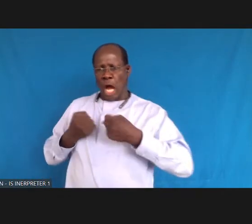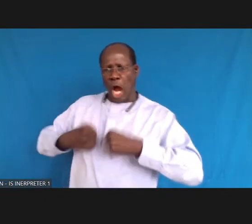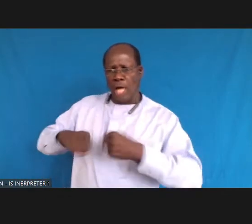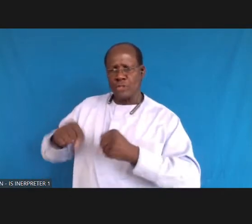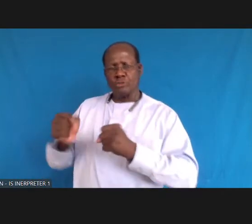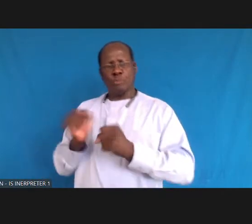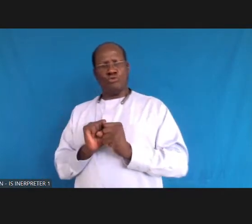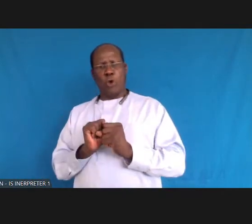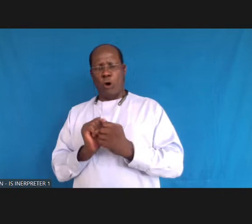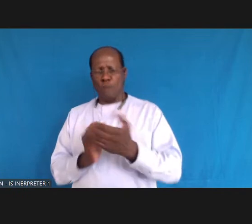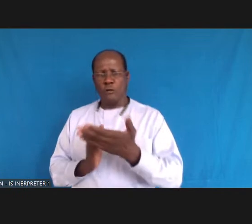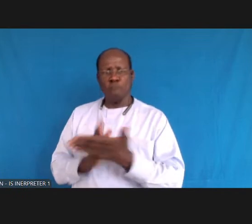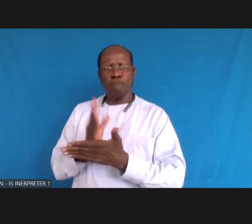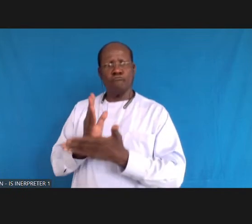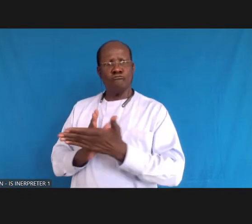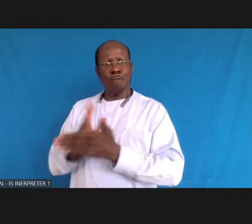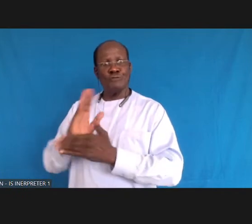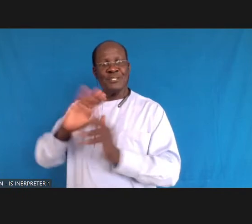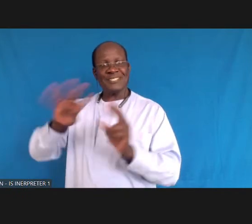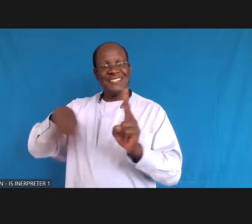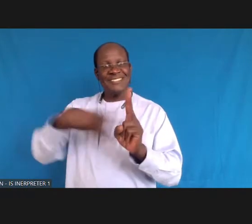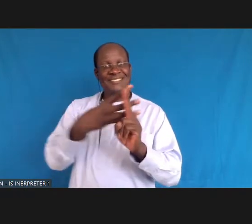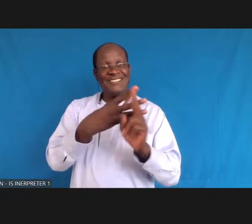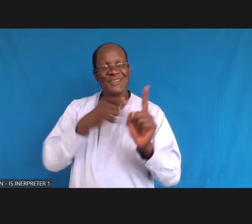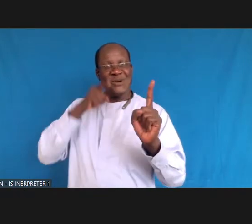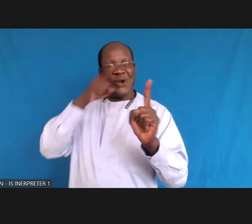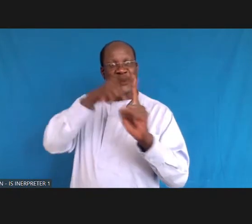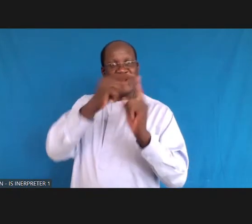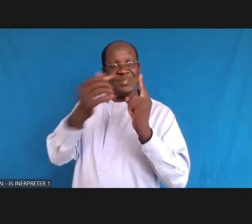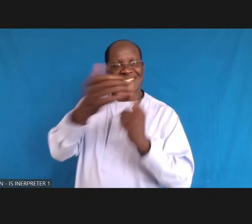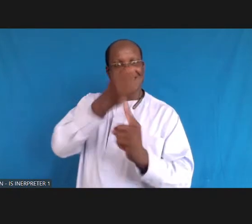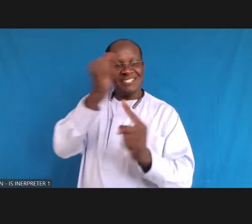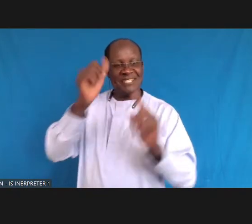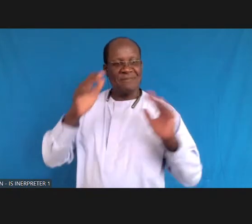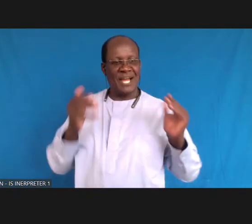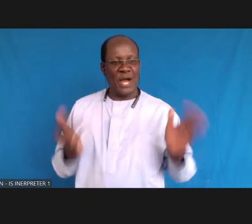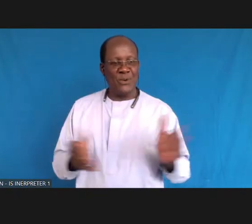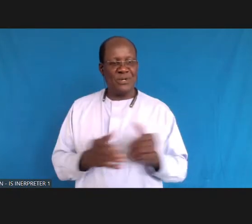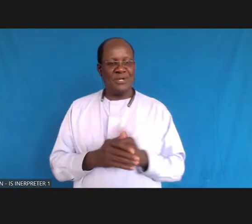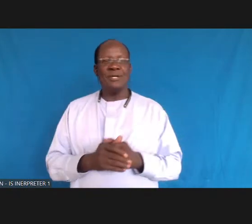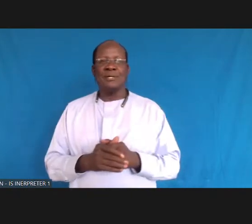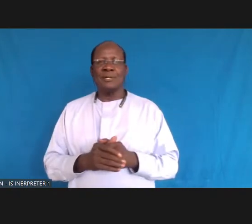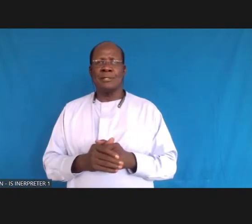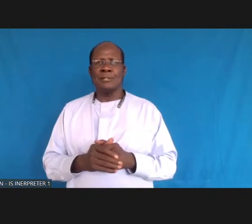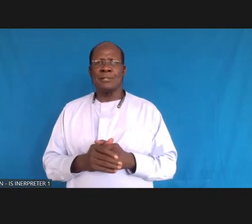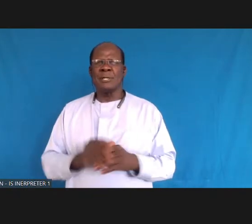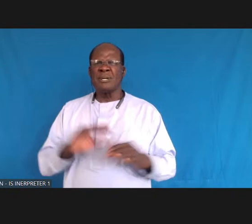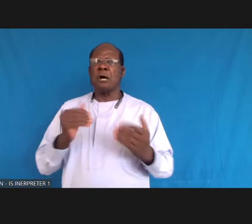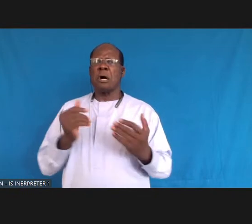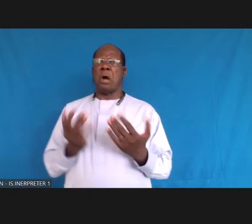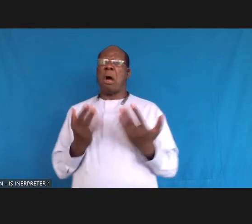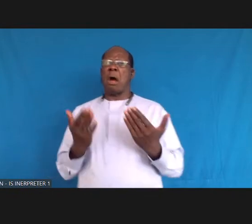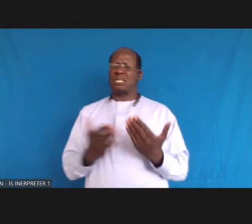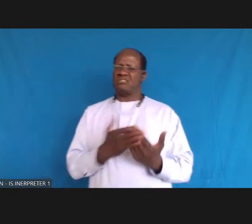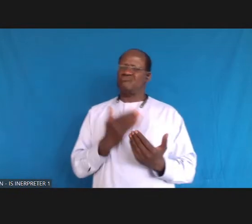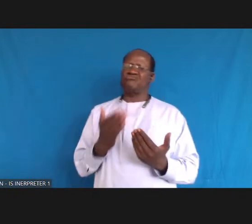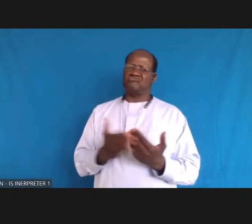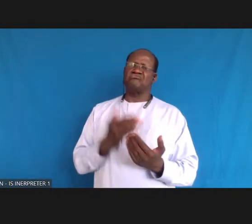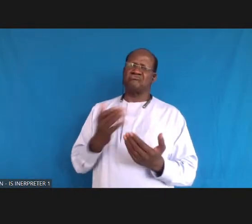the Sustainable Development Goals. It's very easy to come up with policies and